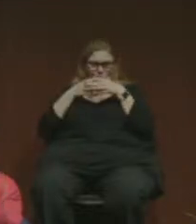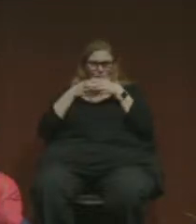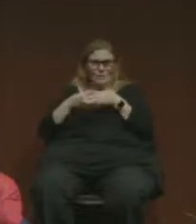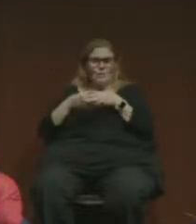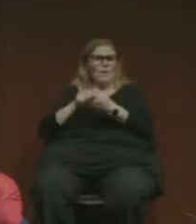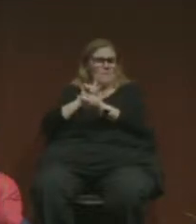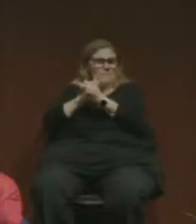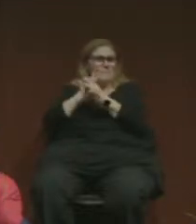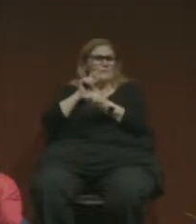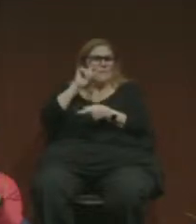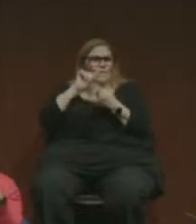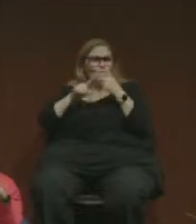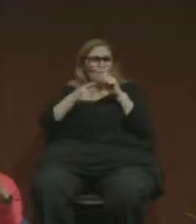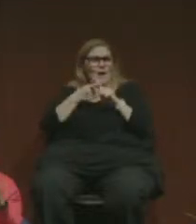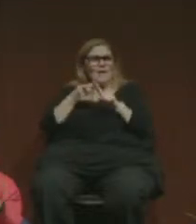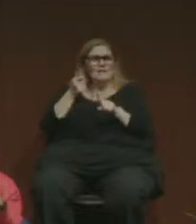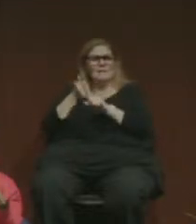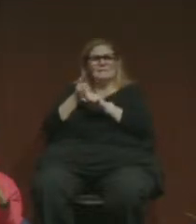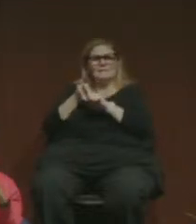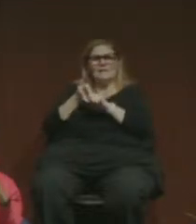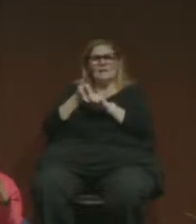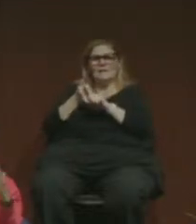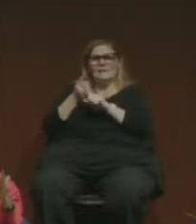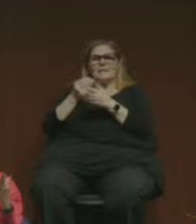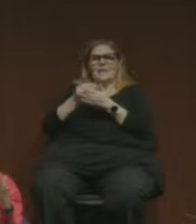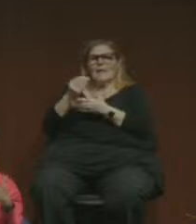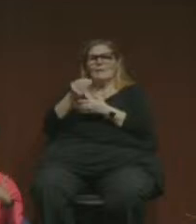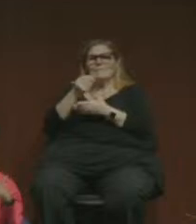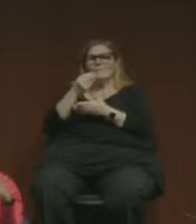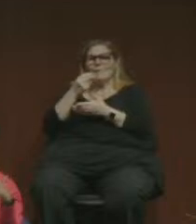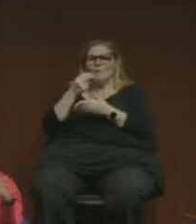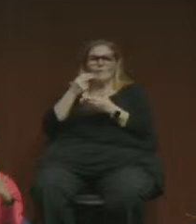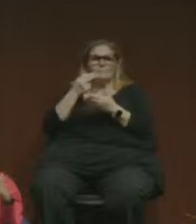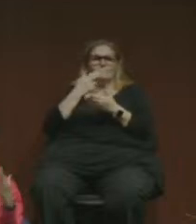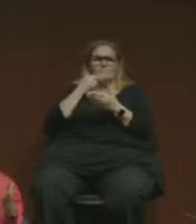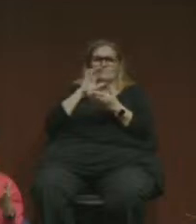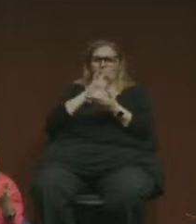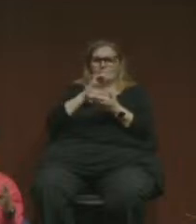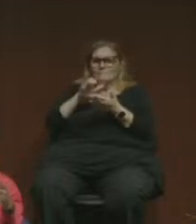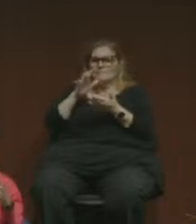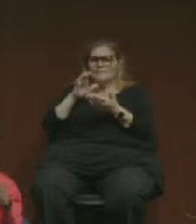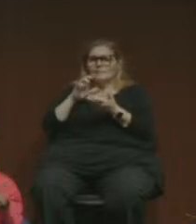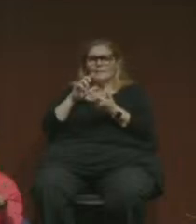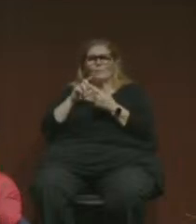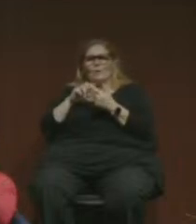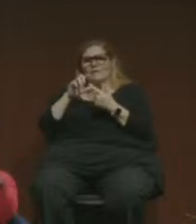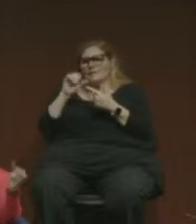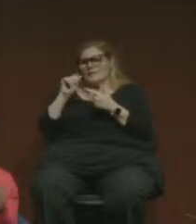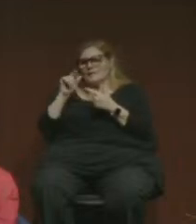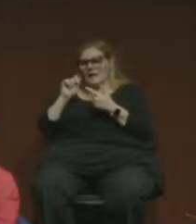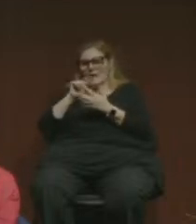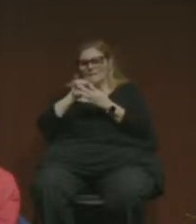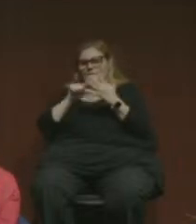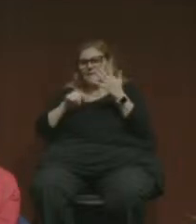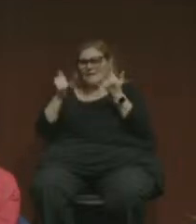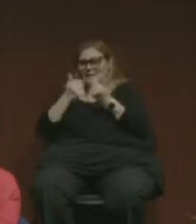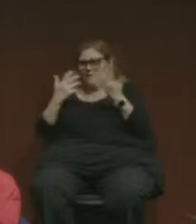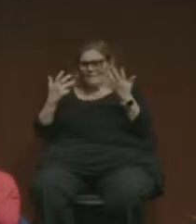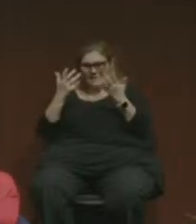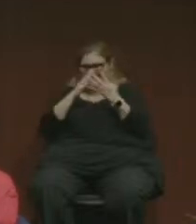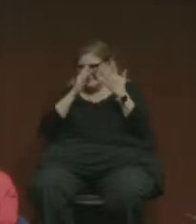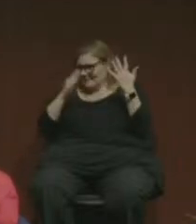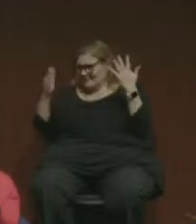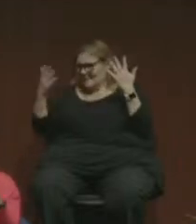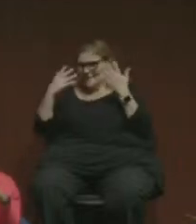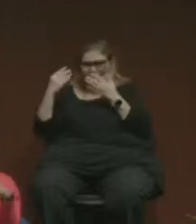a friend, Heatha, who someone came up and bought like Tylenol, and then they wanted a condom. And then she's like, we got everything in this shack right here, this